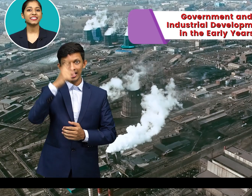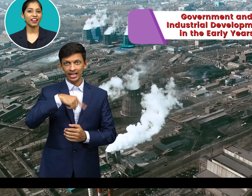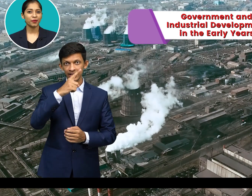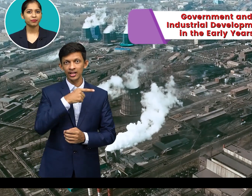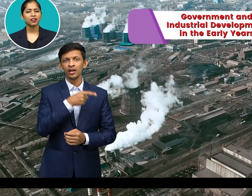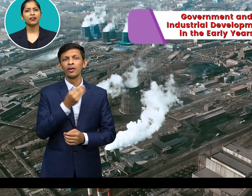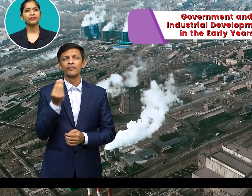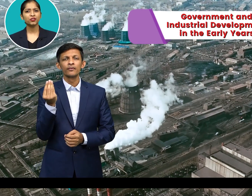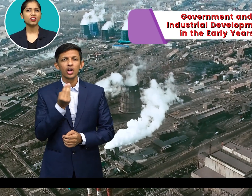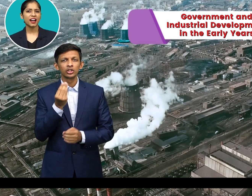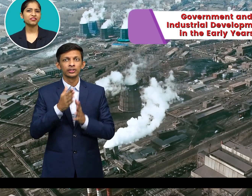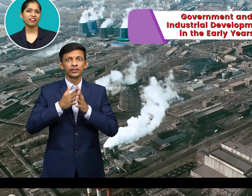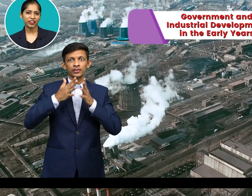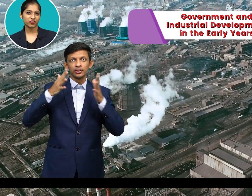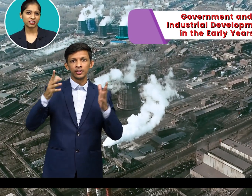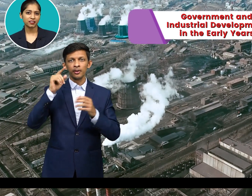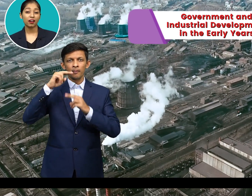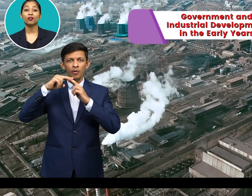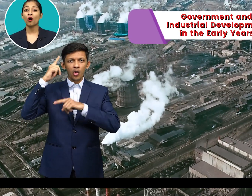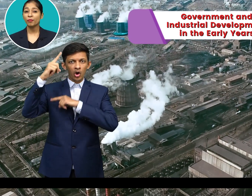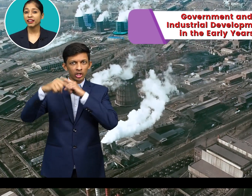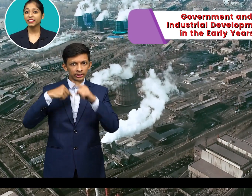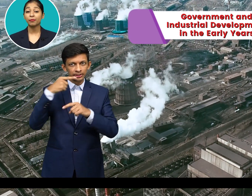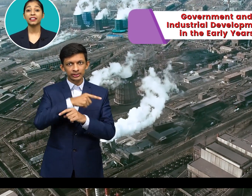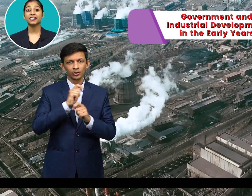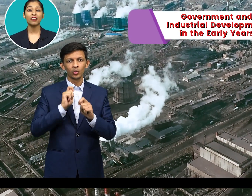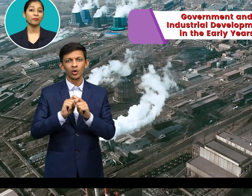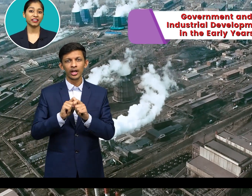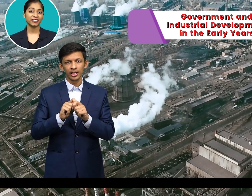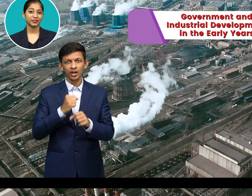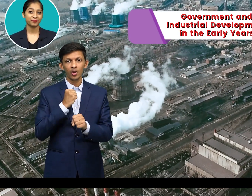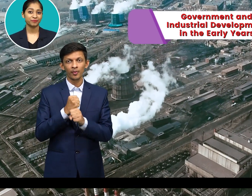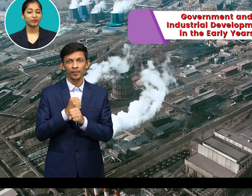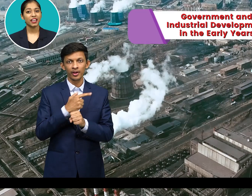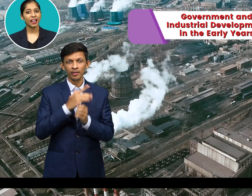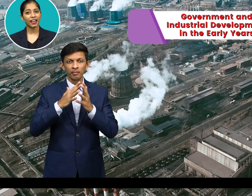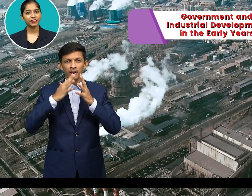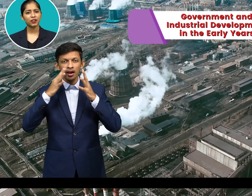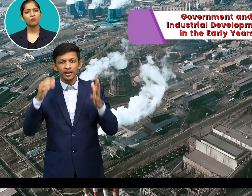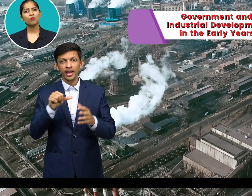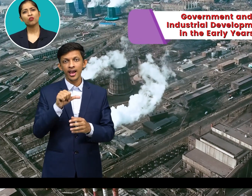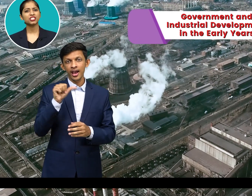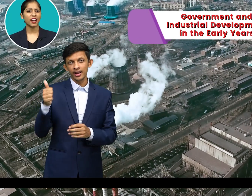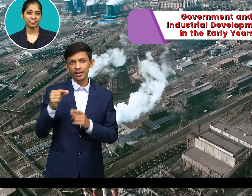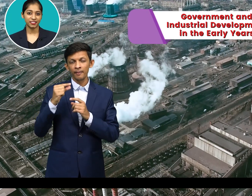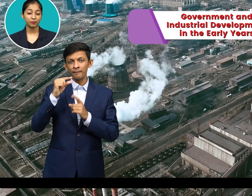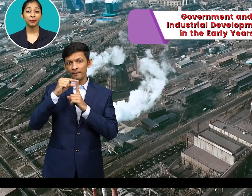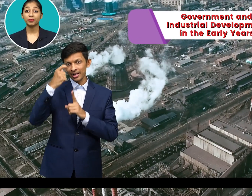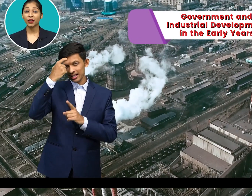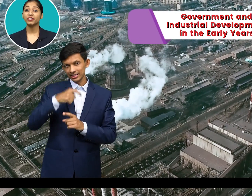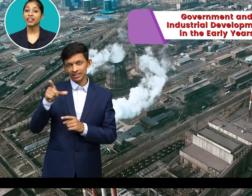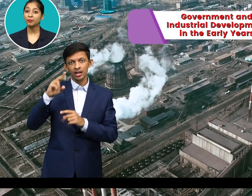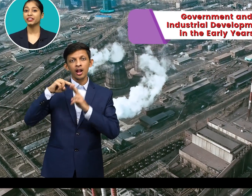In India, a few large factories are operated by the government and most others